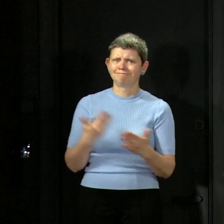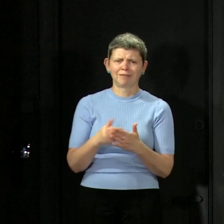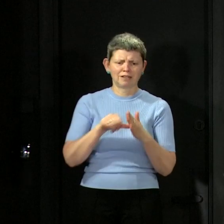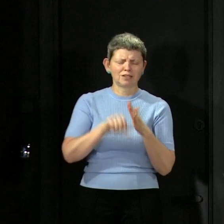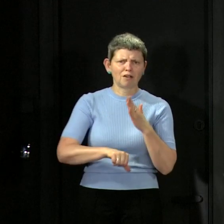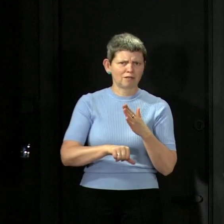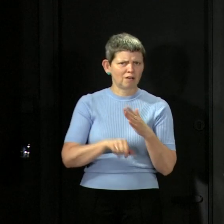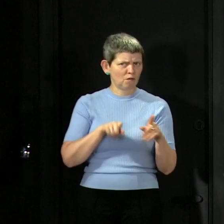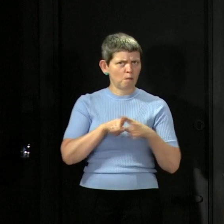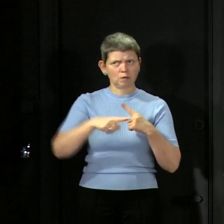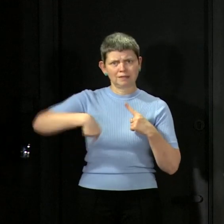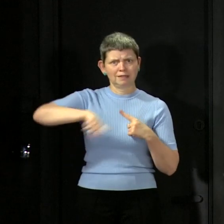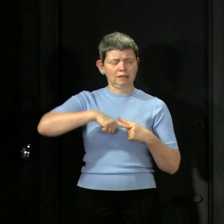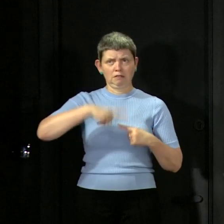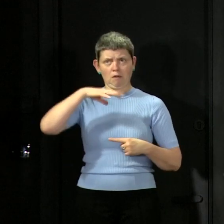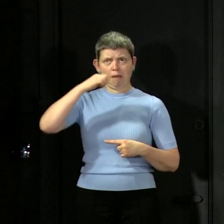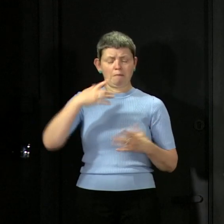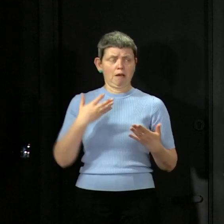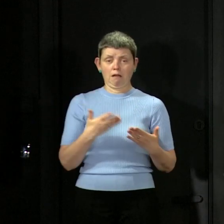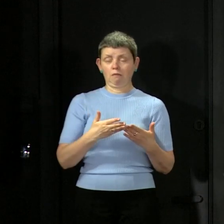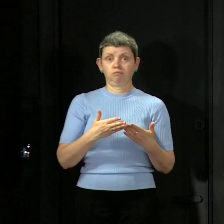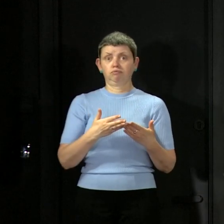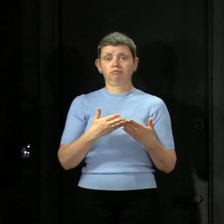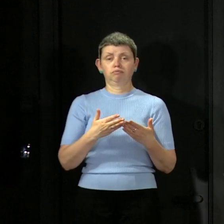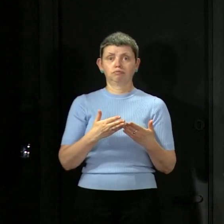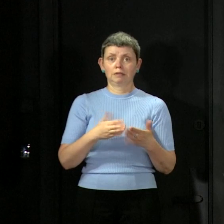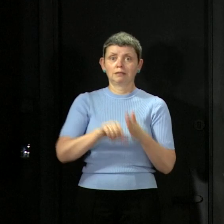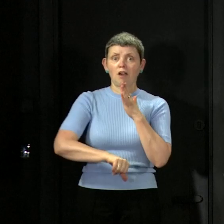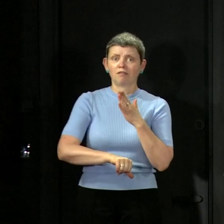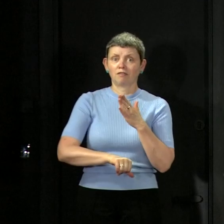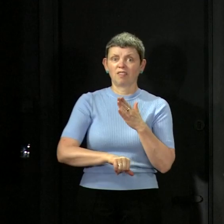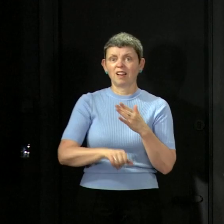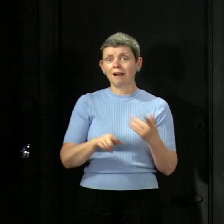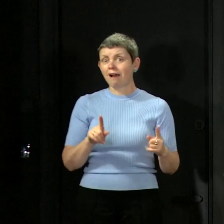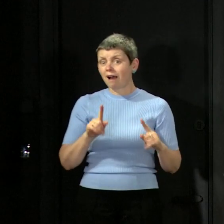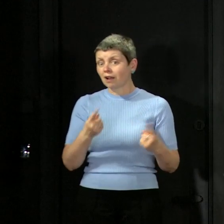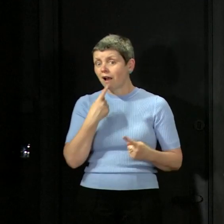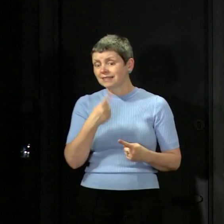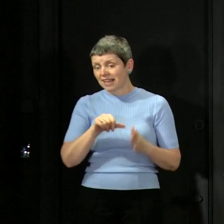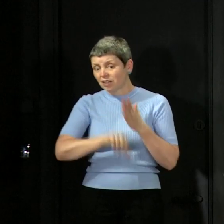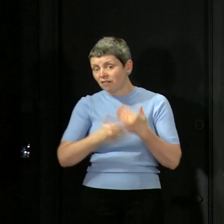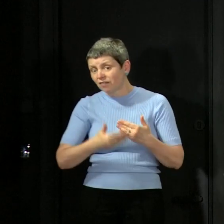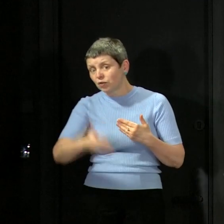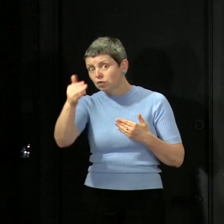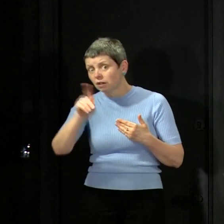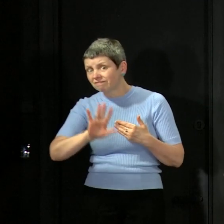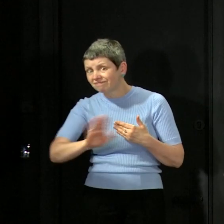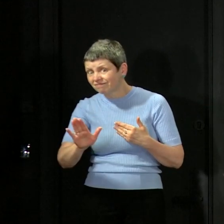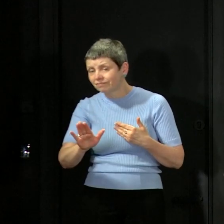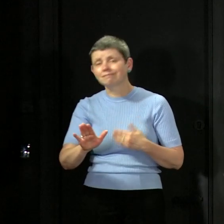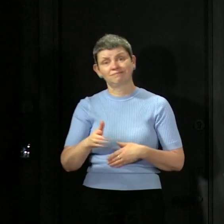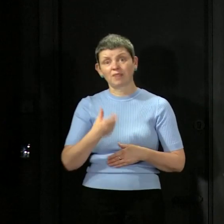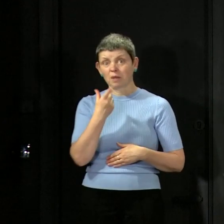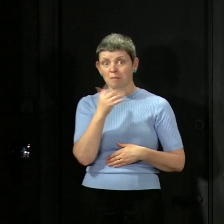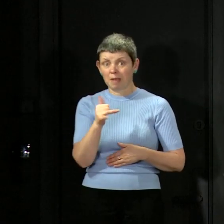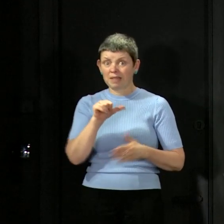us, most of us, can ever remember. And I can't tell you that there's not tough times still lying ahead. But I can also tell you this, I have never